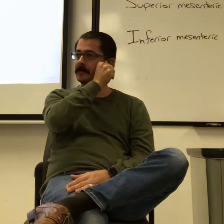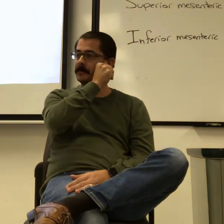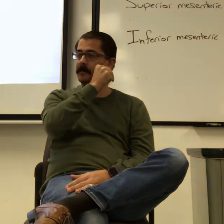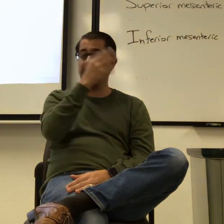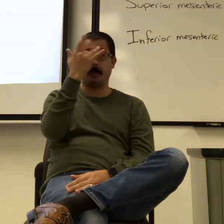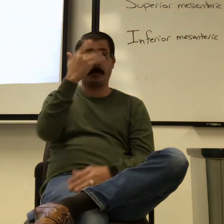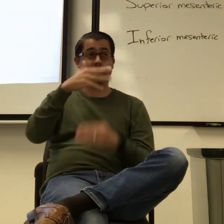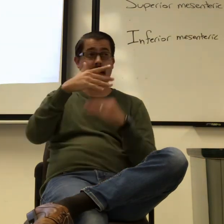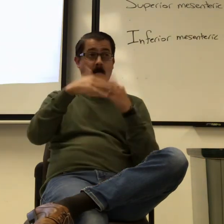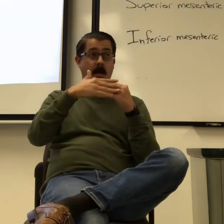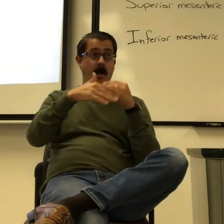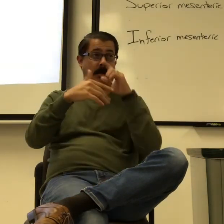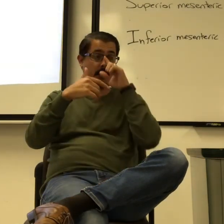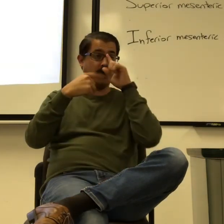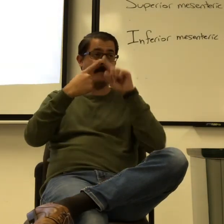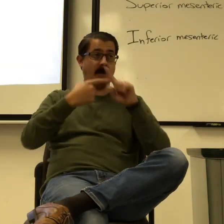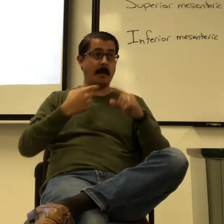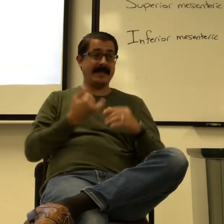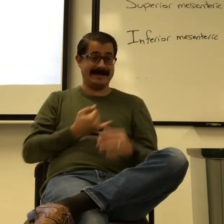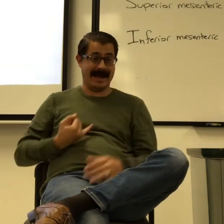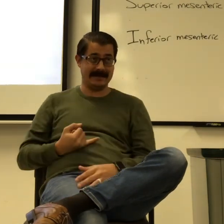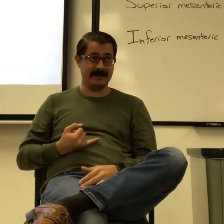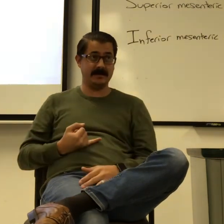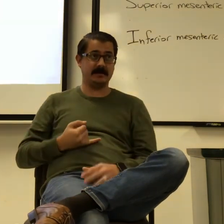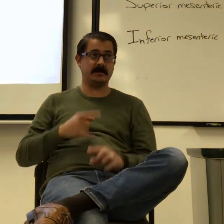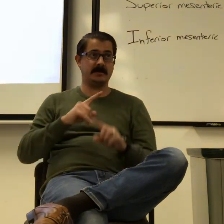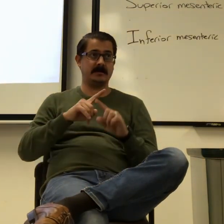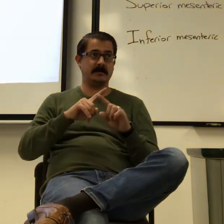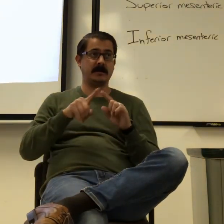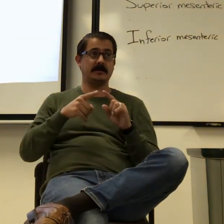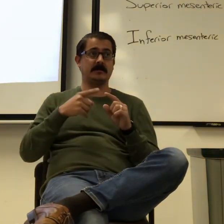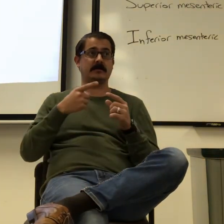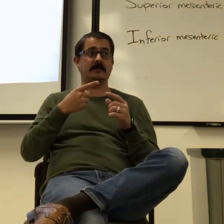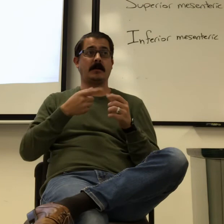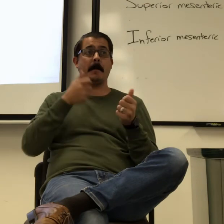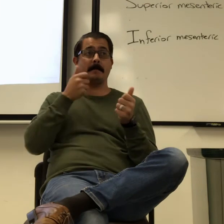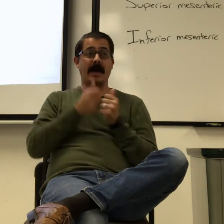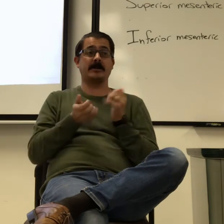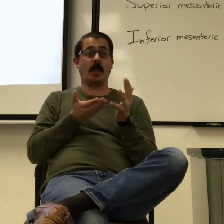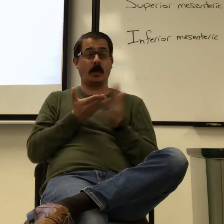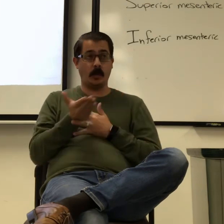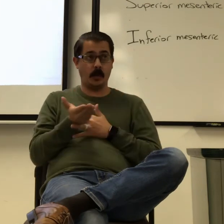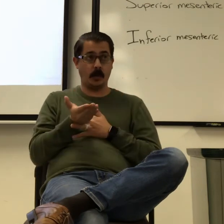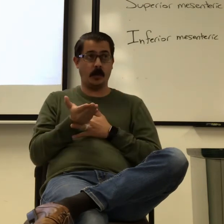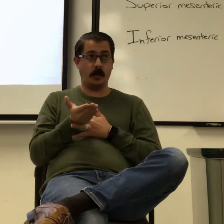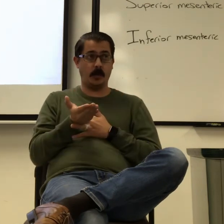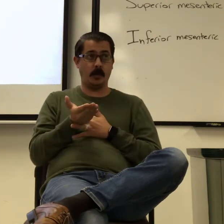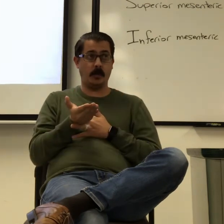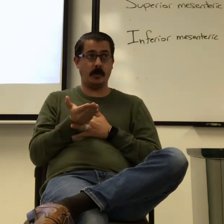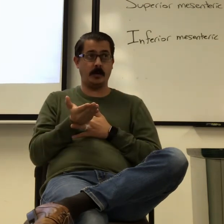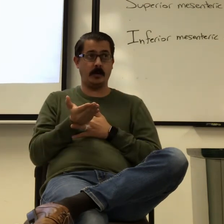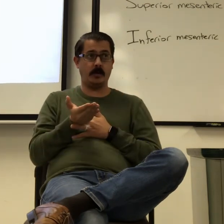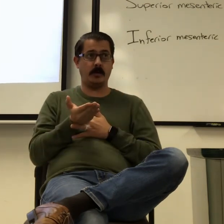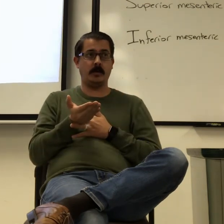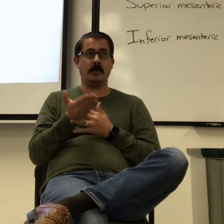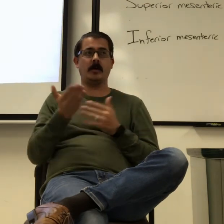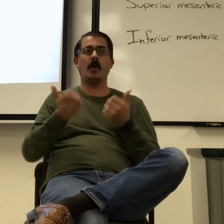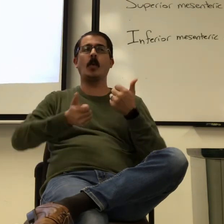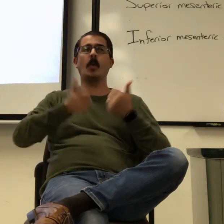blood from the intestines must, quote unquote, first pass through what